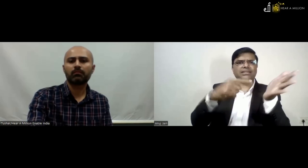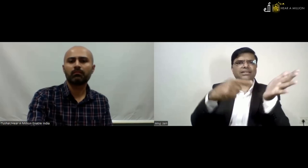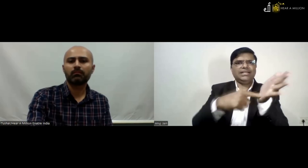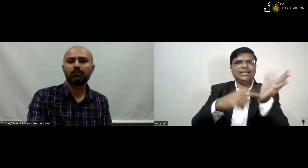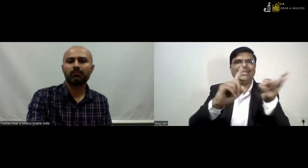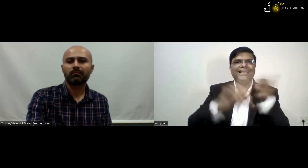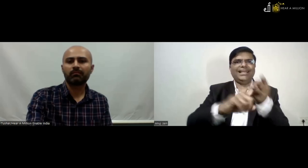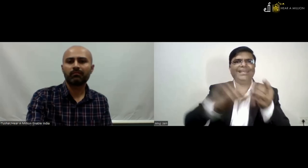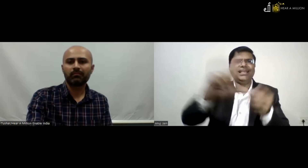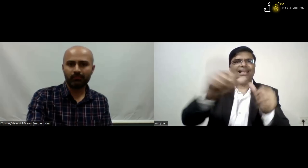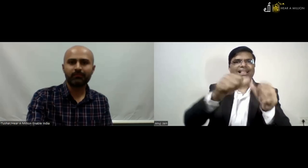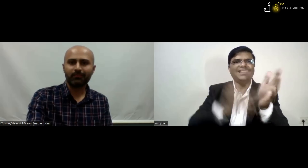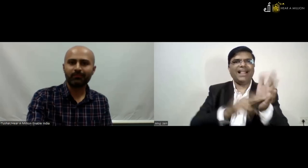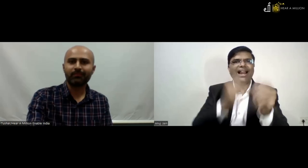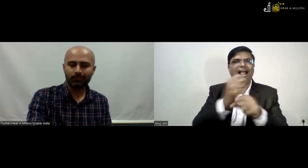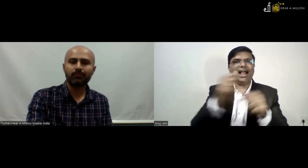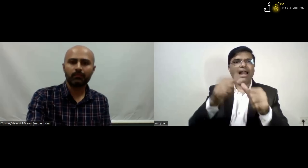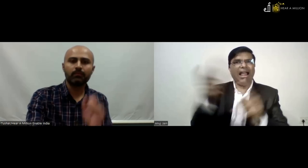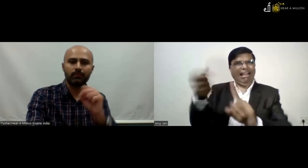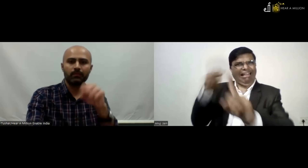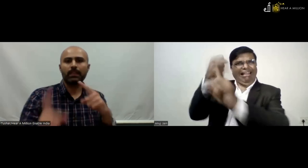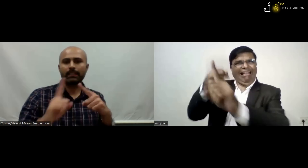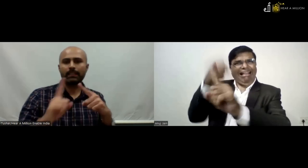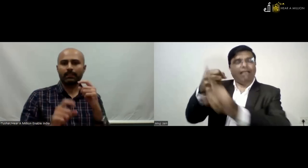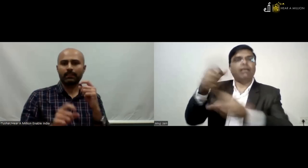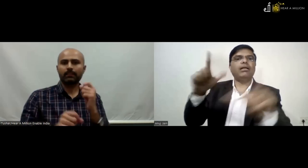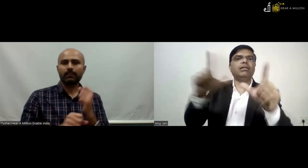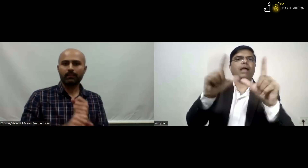getting their licenses.